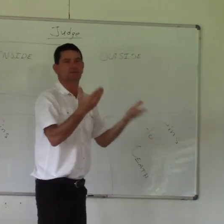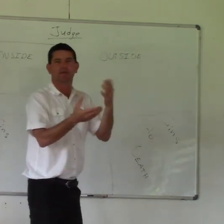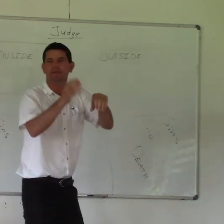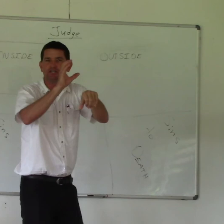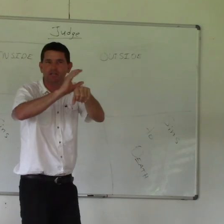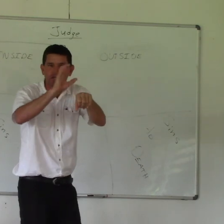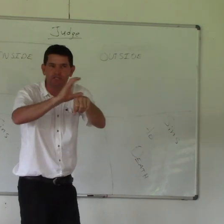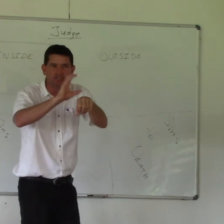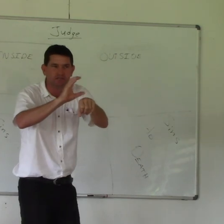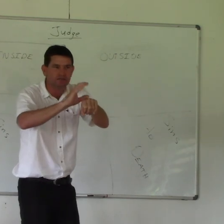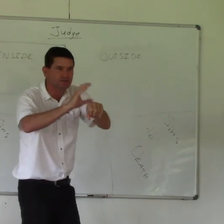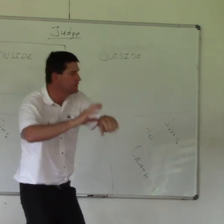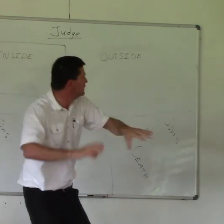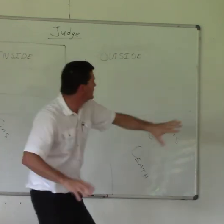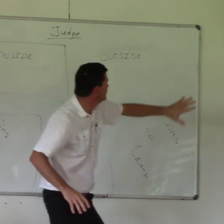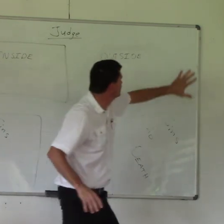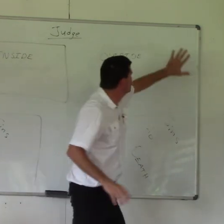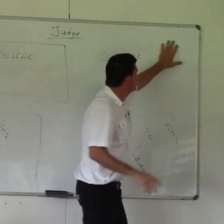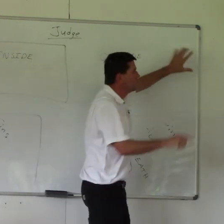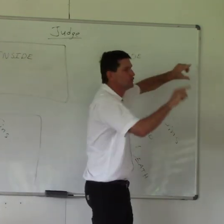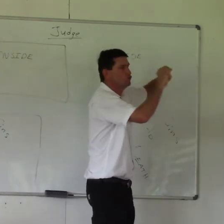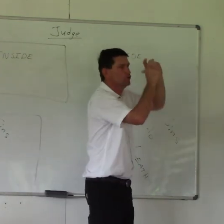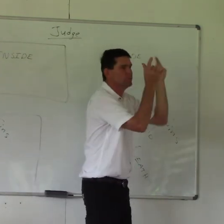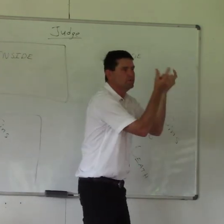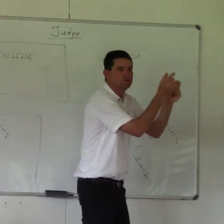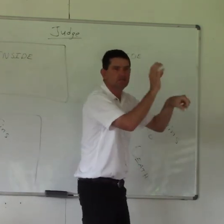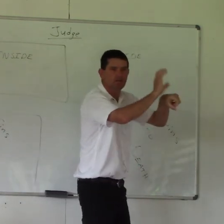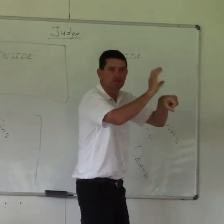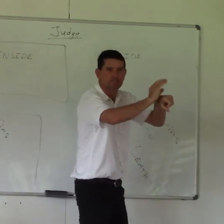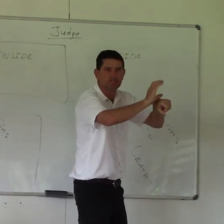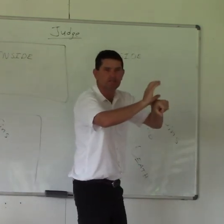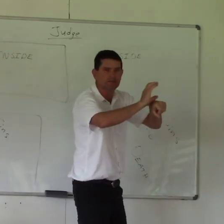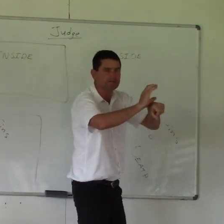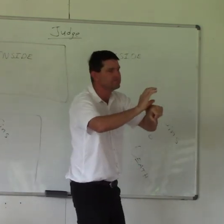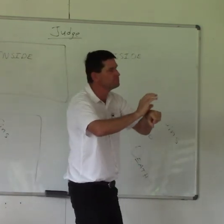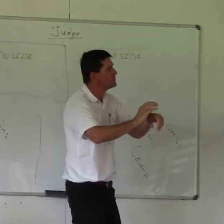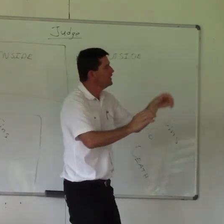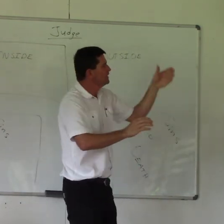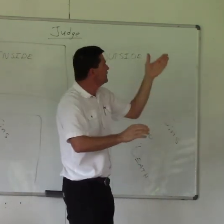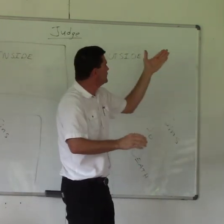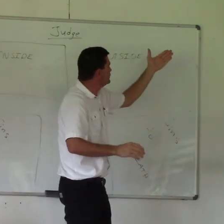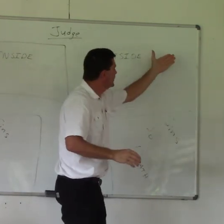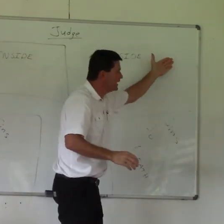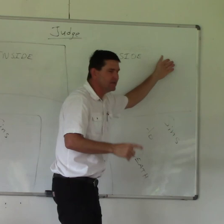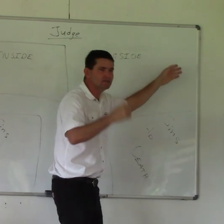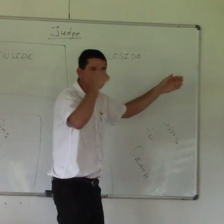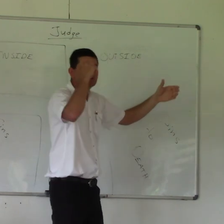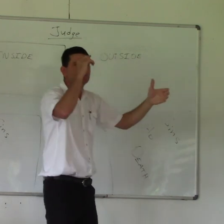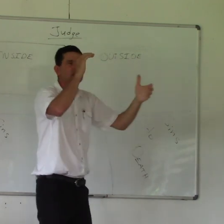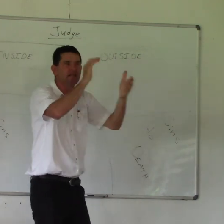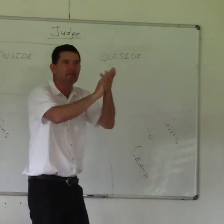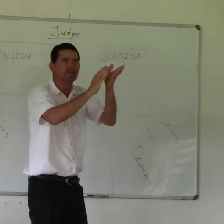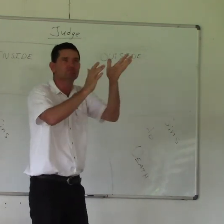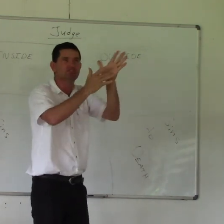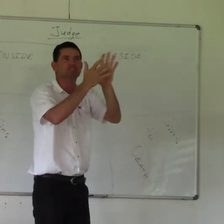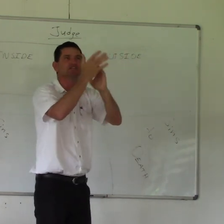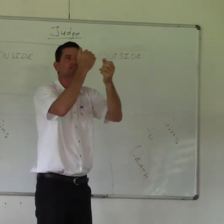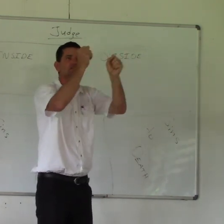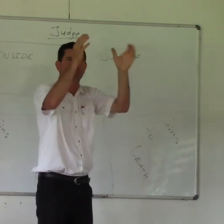maybe a church, a group, church, they believe Jesus is the